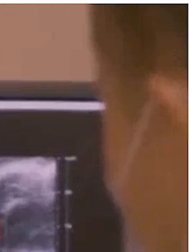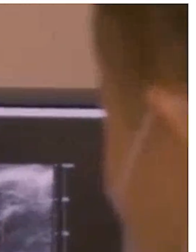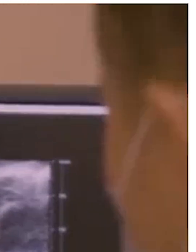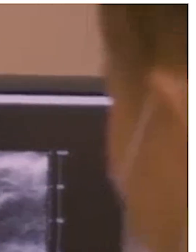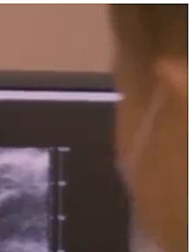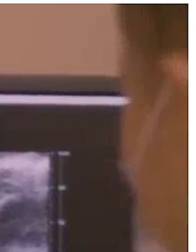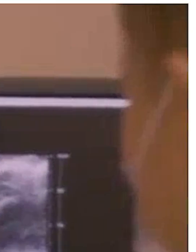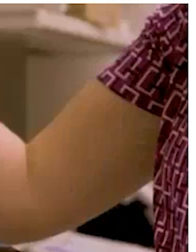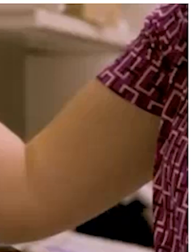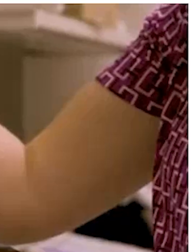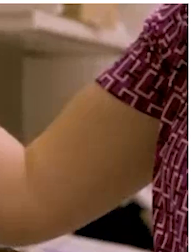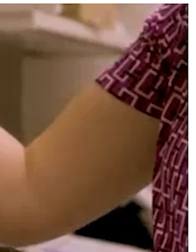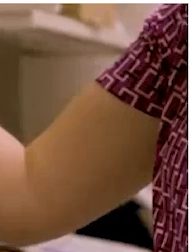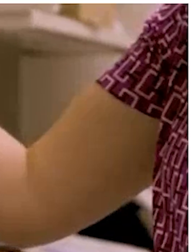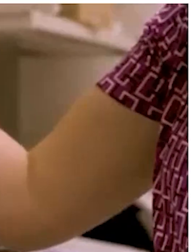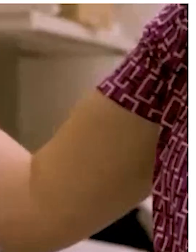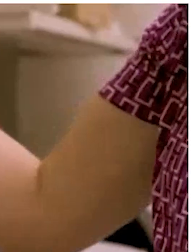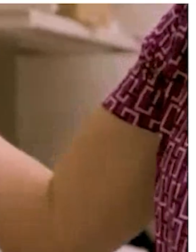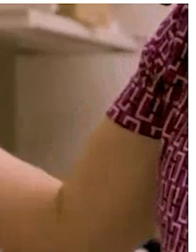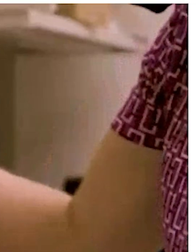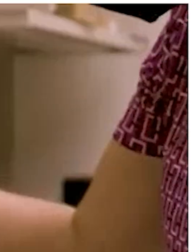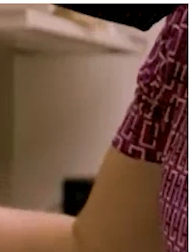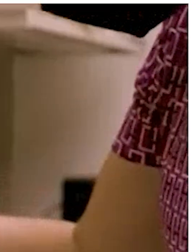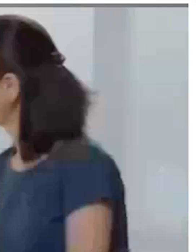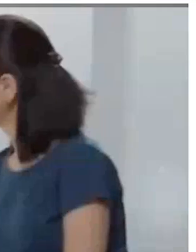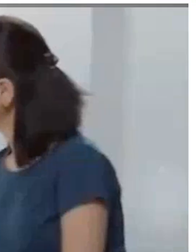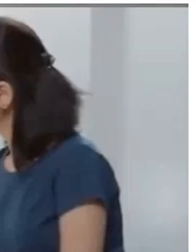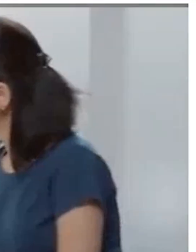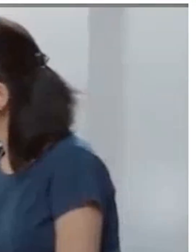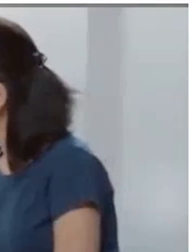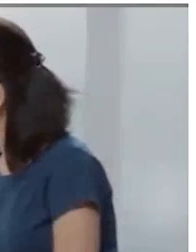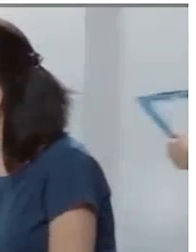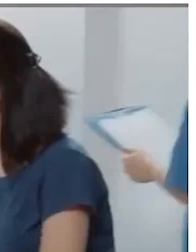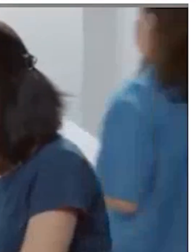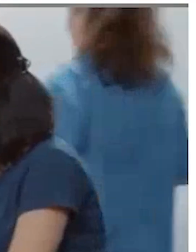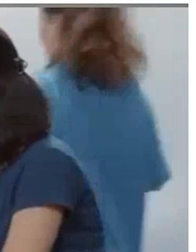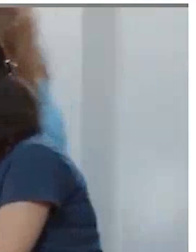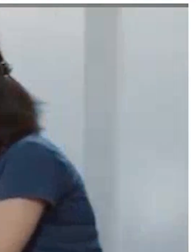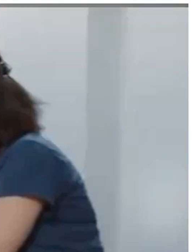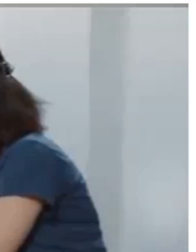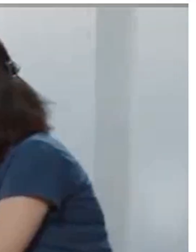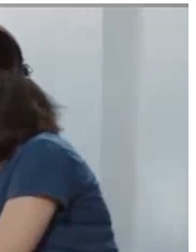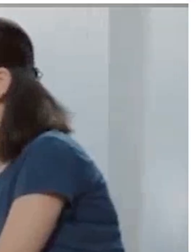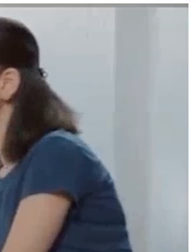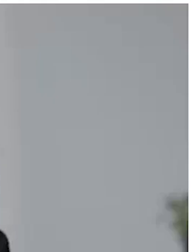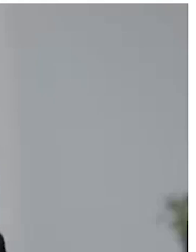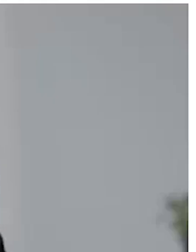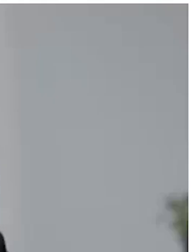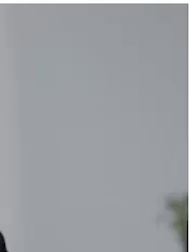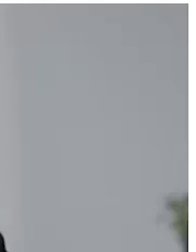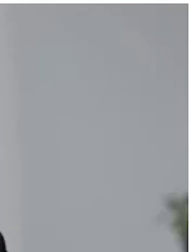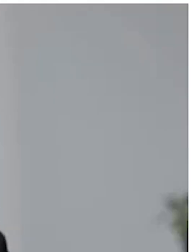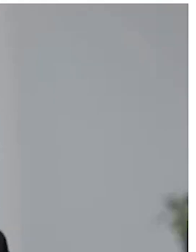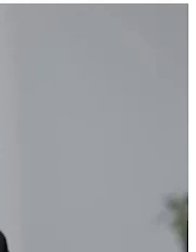would be associated with a stroke and realized it wasn't a stroke. I had no idea that your aorta could dissect. I don't think I had